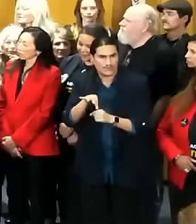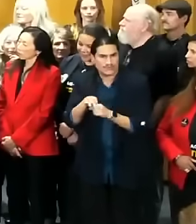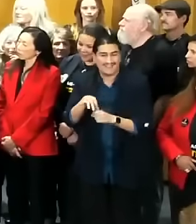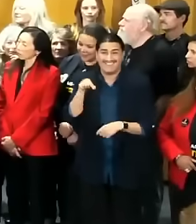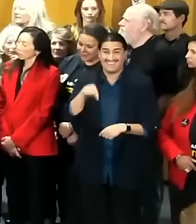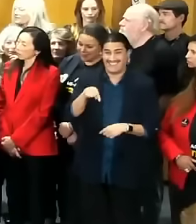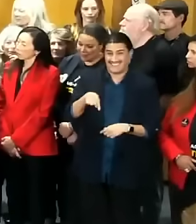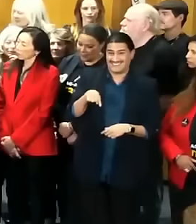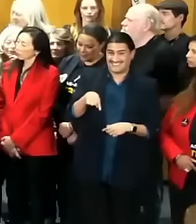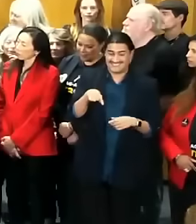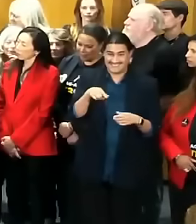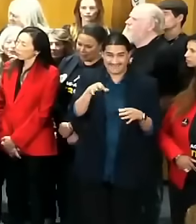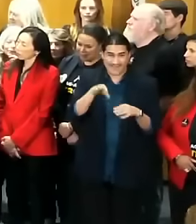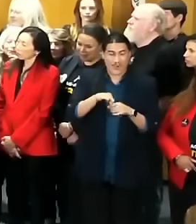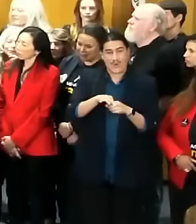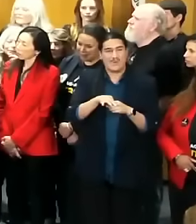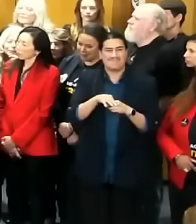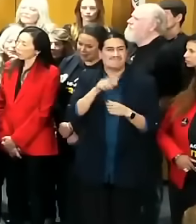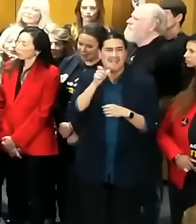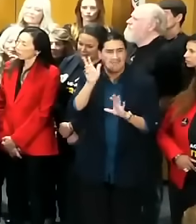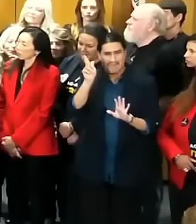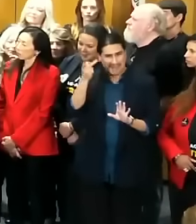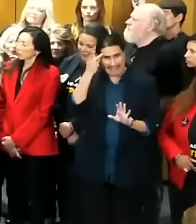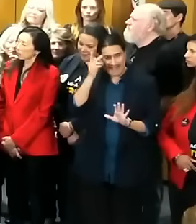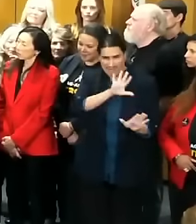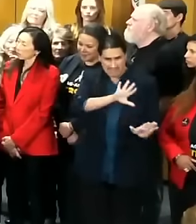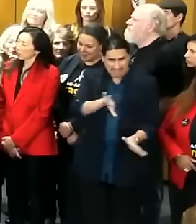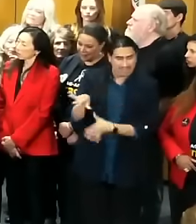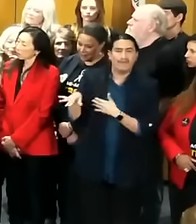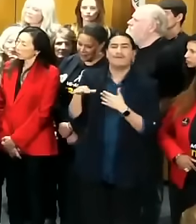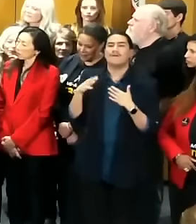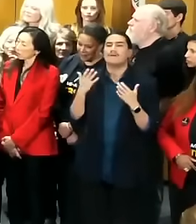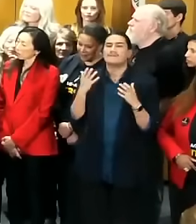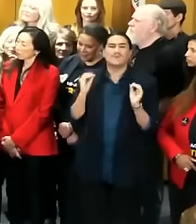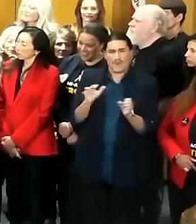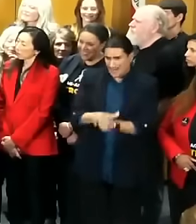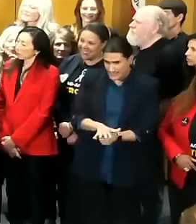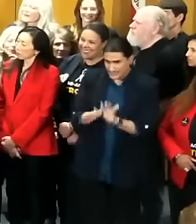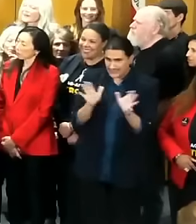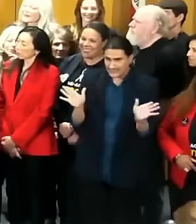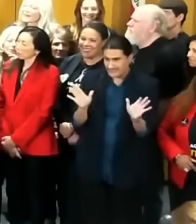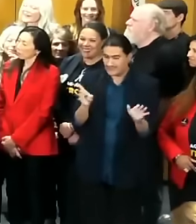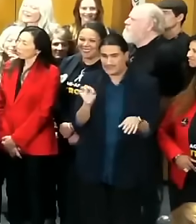be political, and no pressure with Drescher.